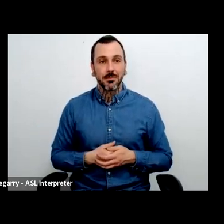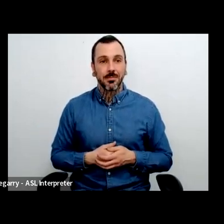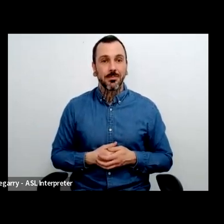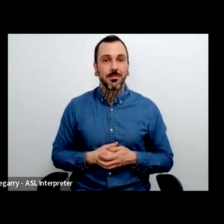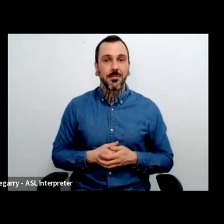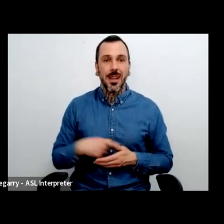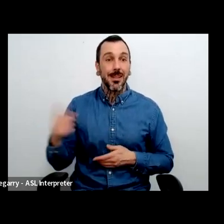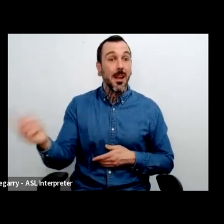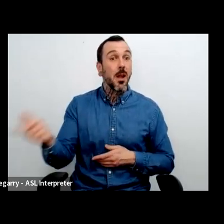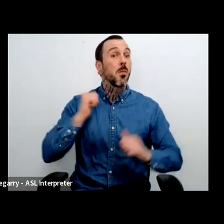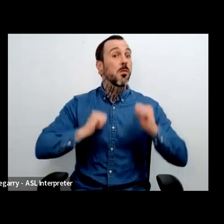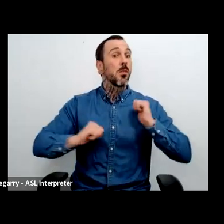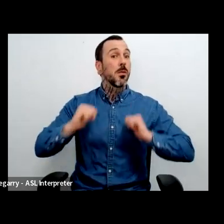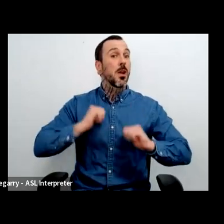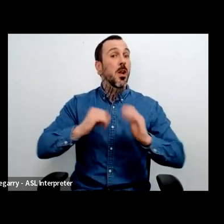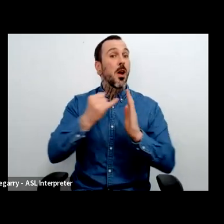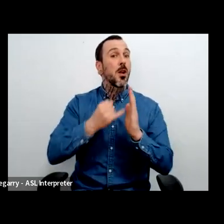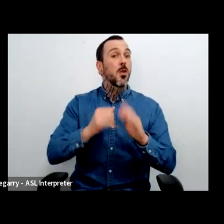Resilience Fund.